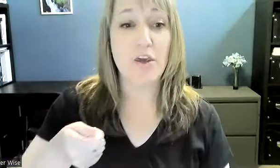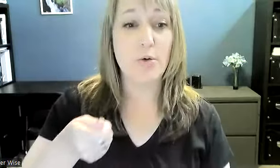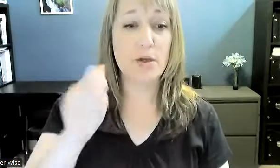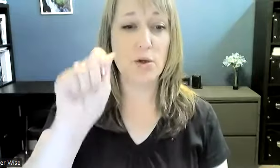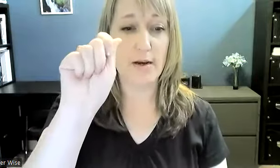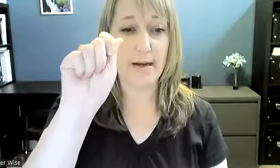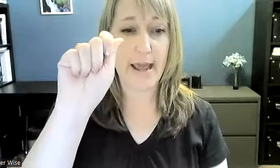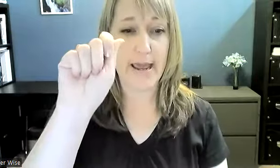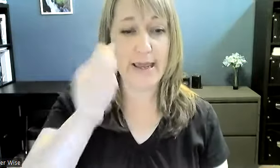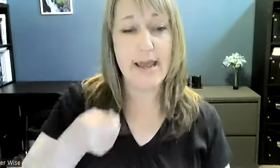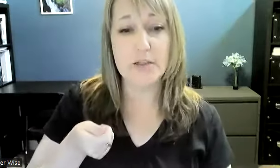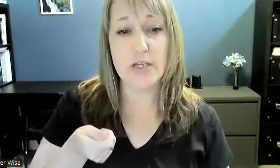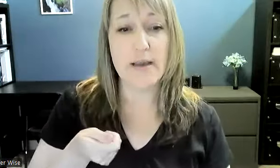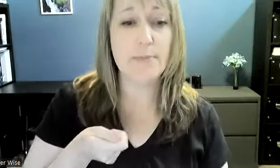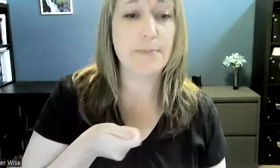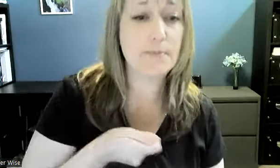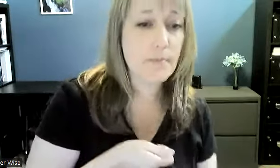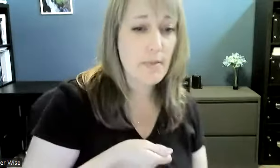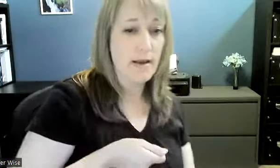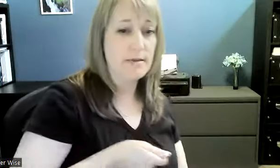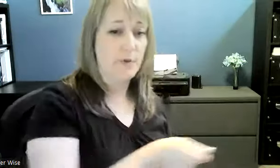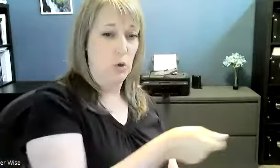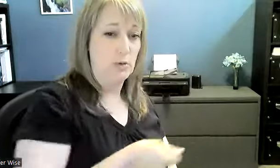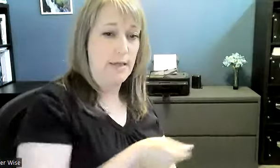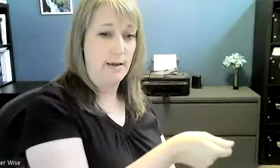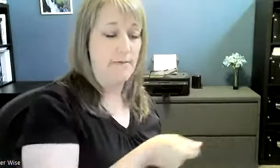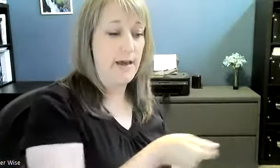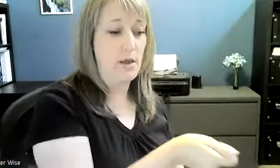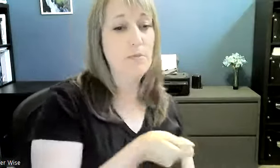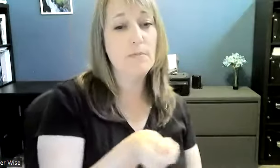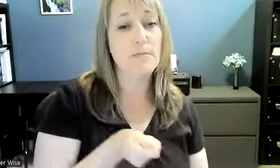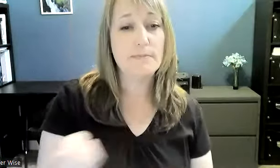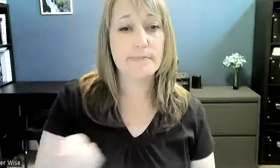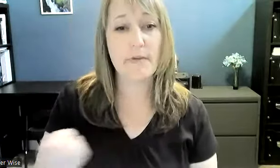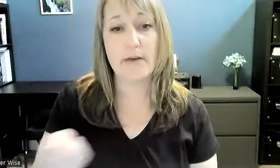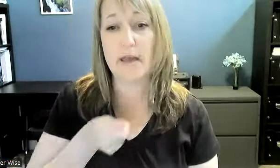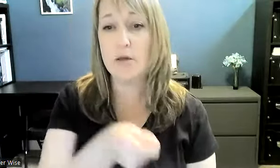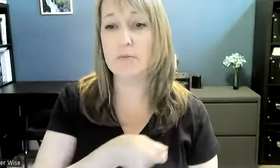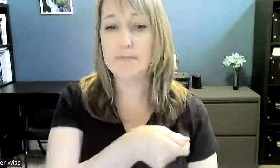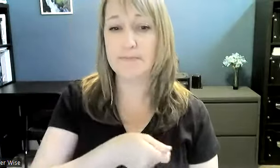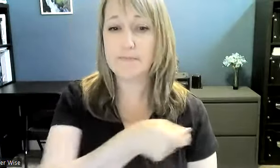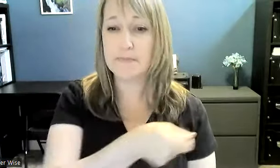Vacuum, you want an A hand shape as if you're holding a vacuum. Vacuum.